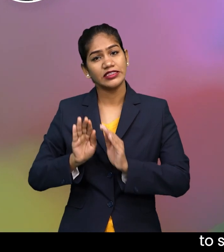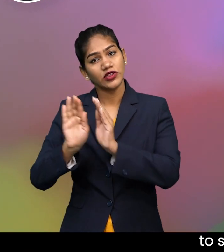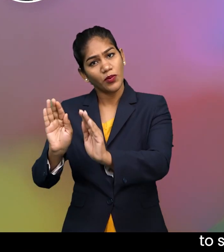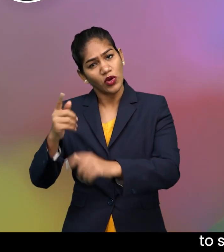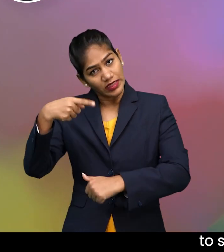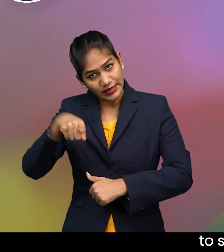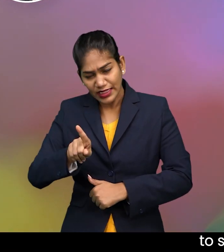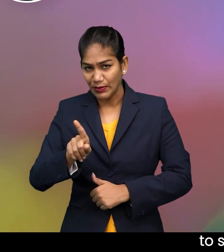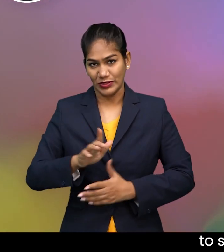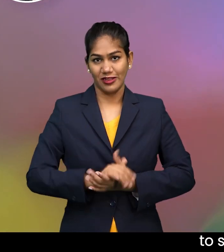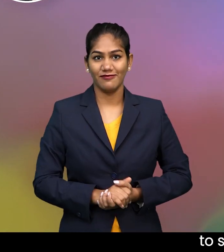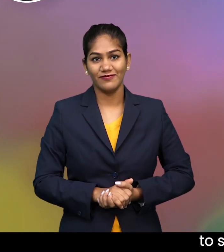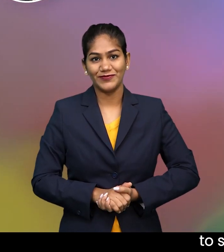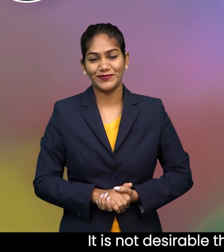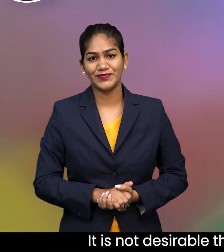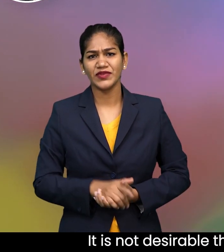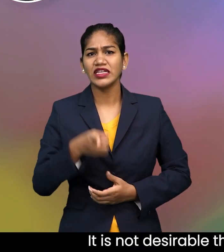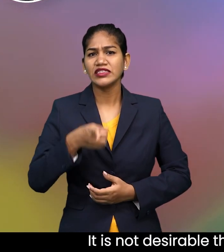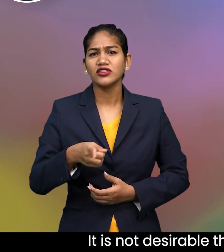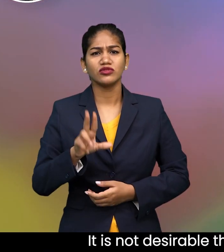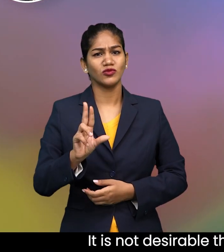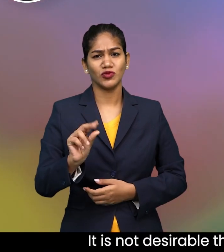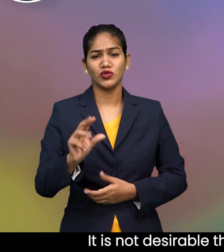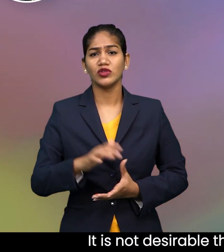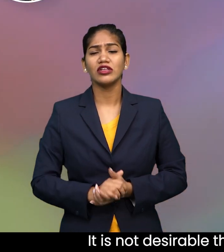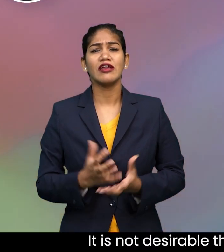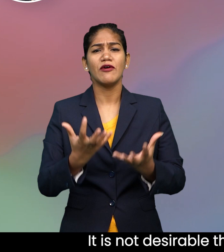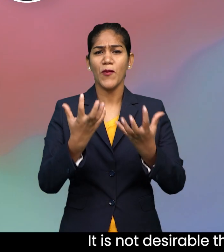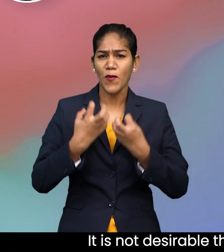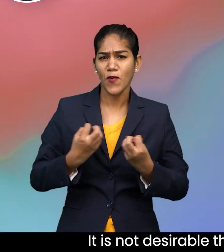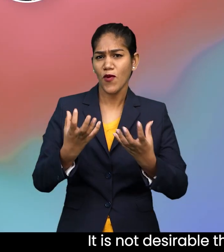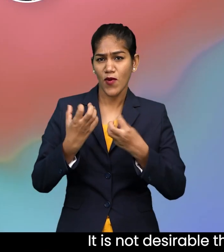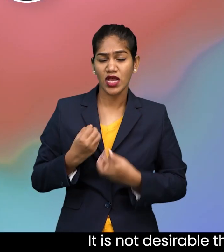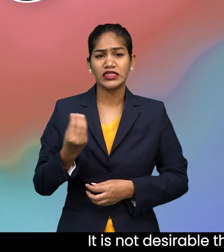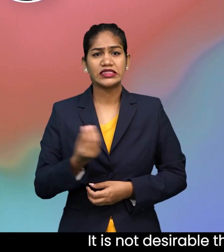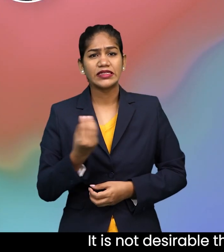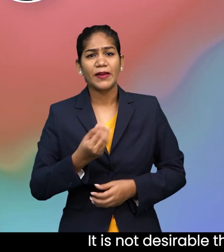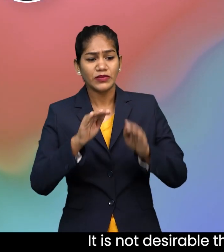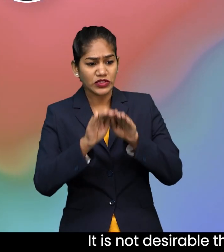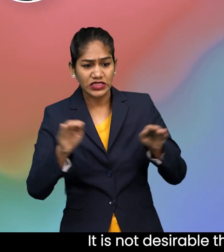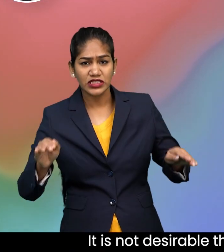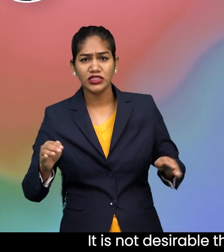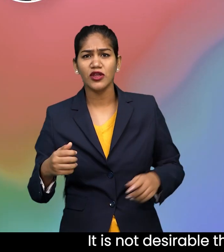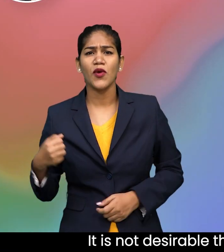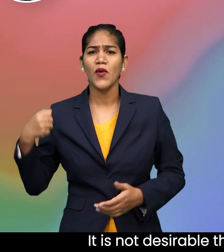themselves. It is not desirable that some children are forced to work